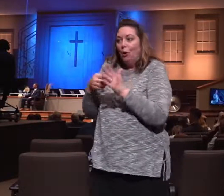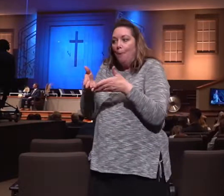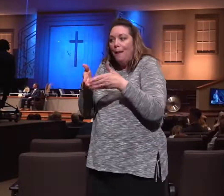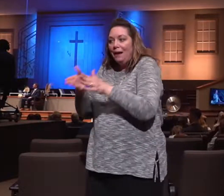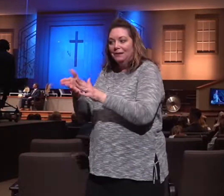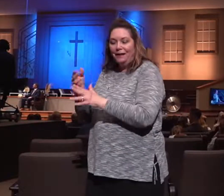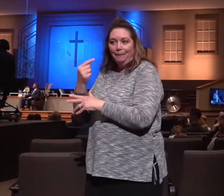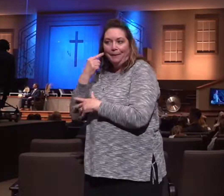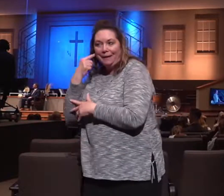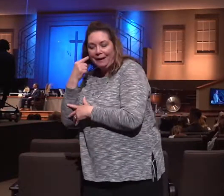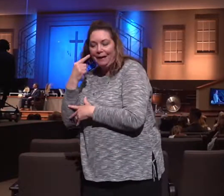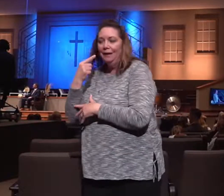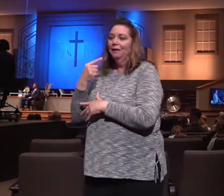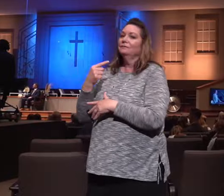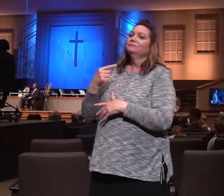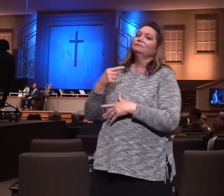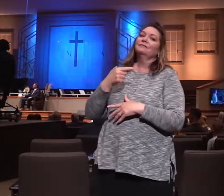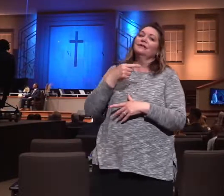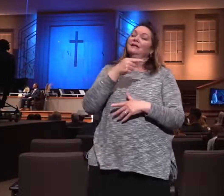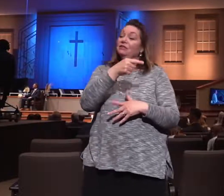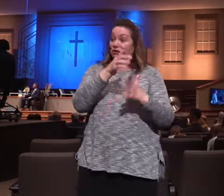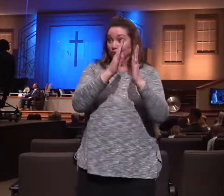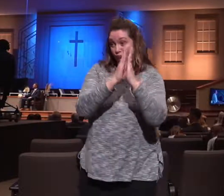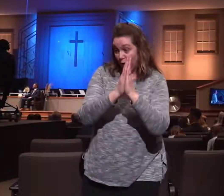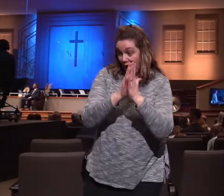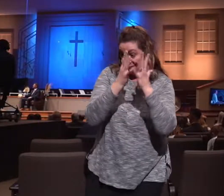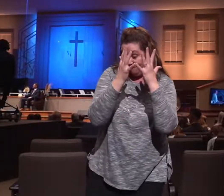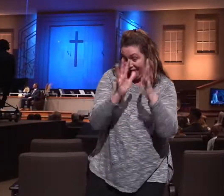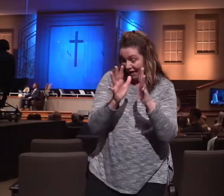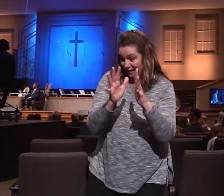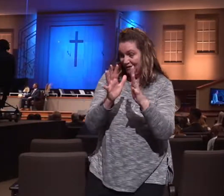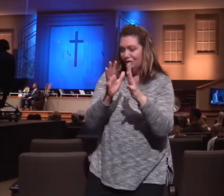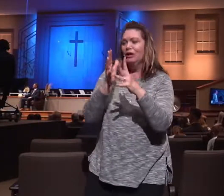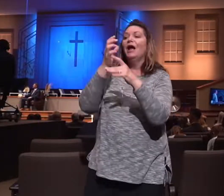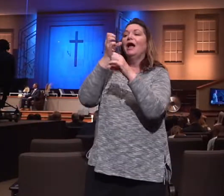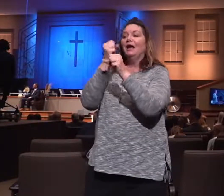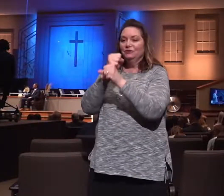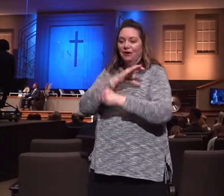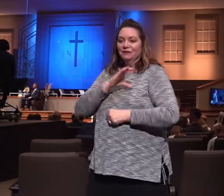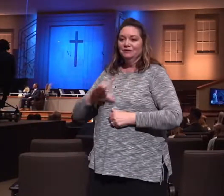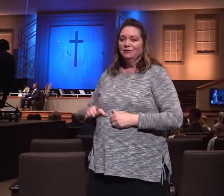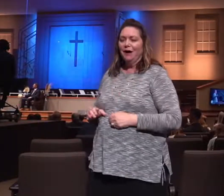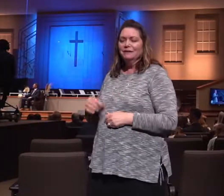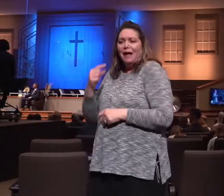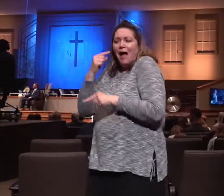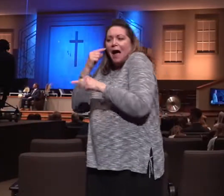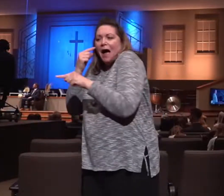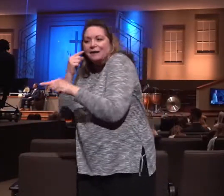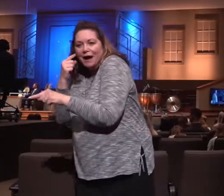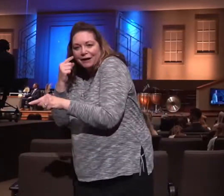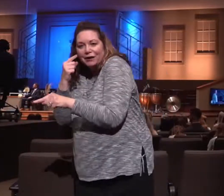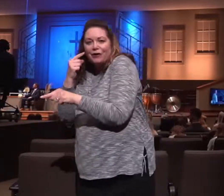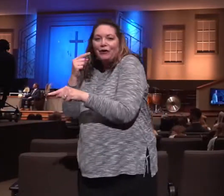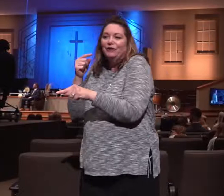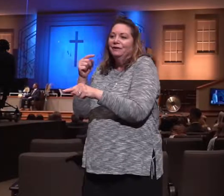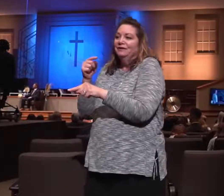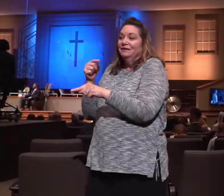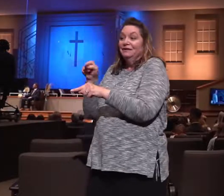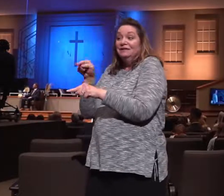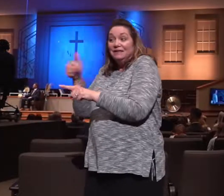bit and of her praying to trust Christ as her Savior. And I could hear Pastor Paul and Miss Hannah, his wife, in the background just